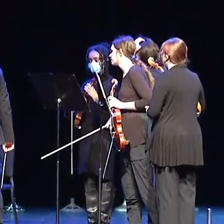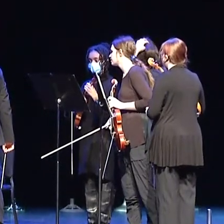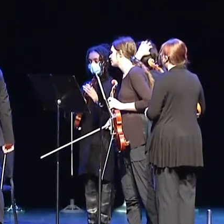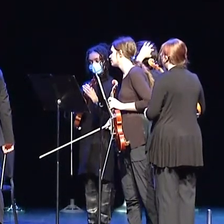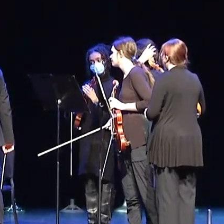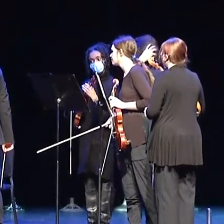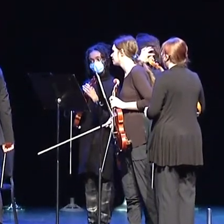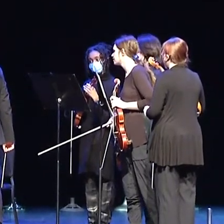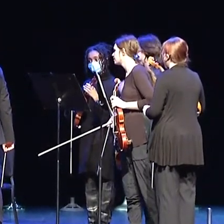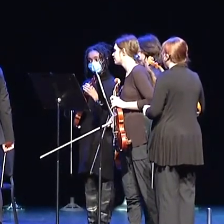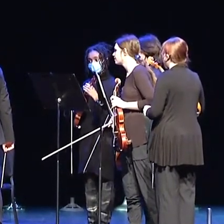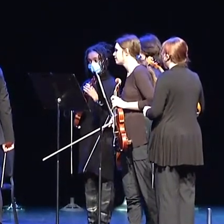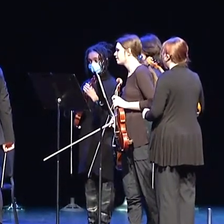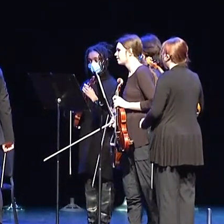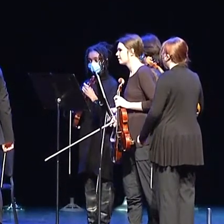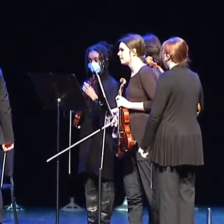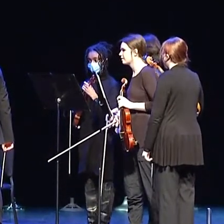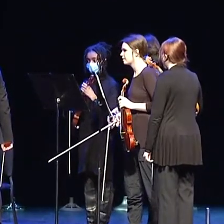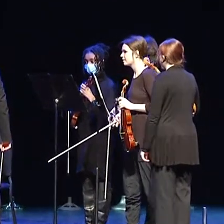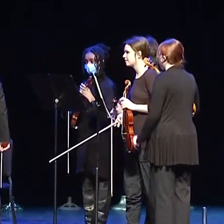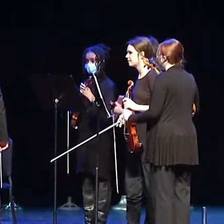by John Sibelius.